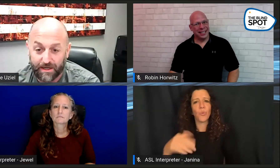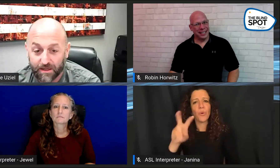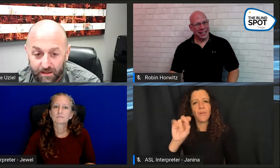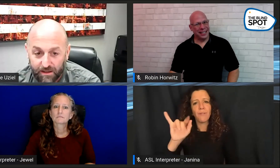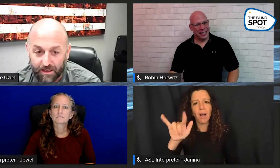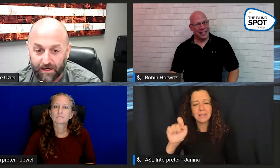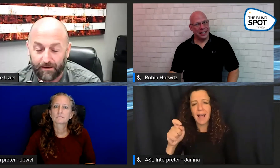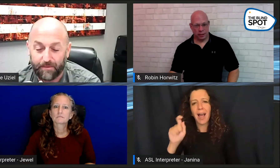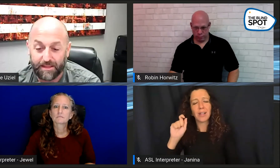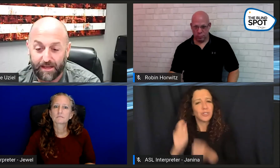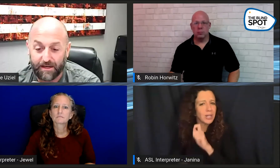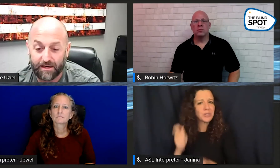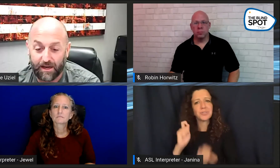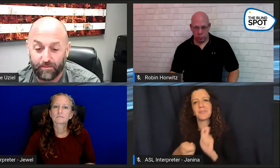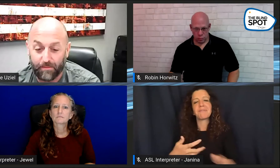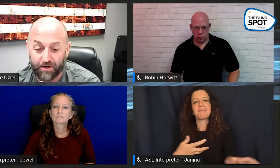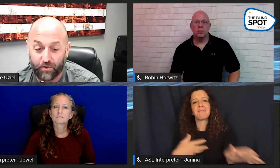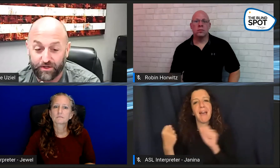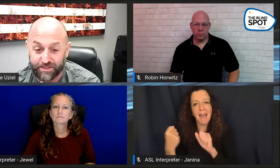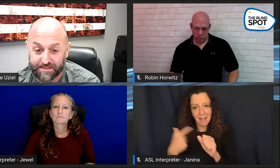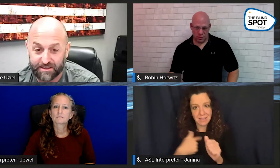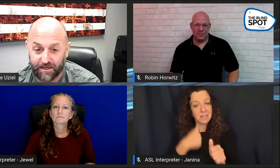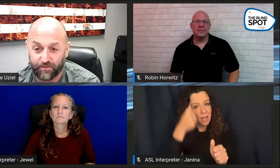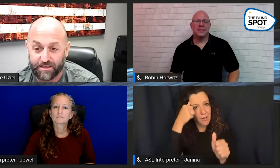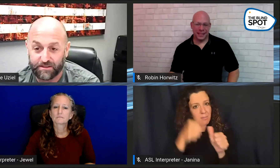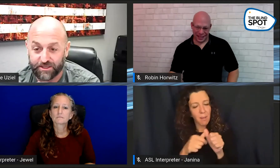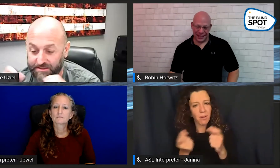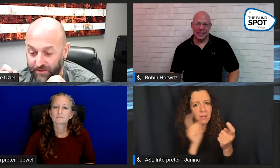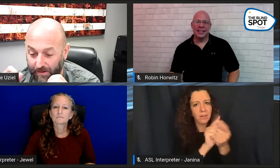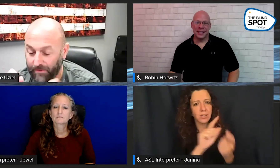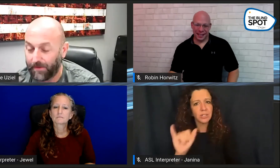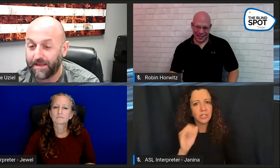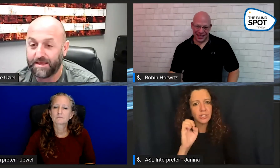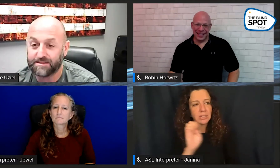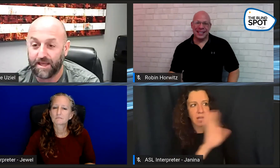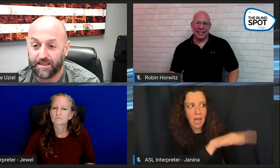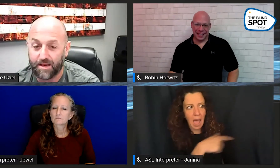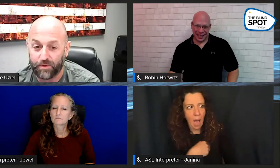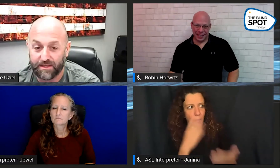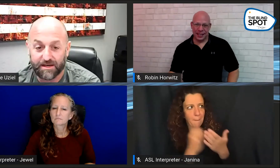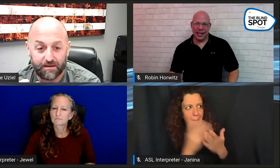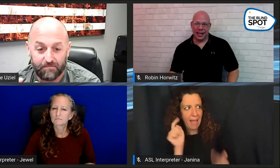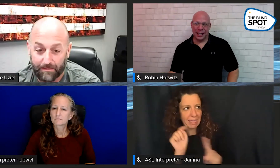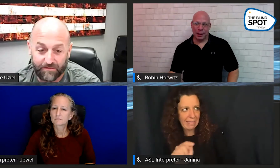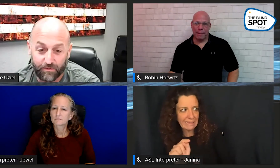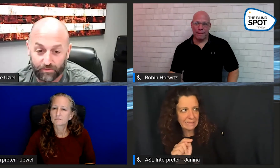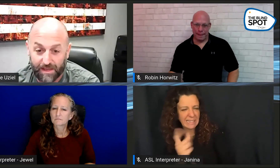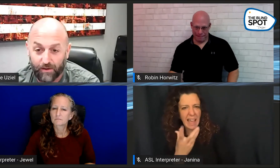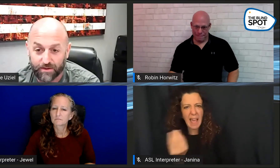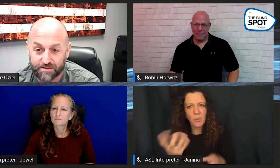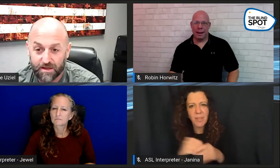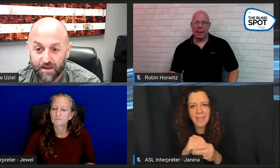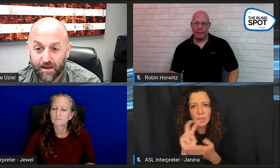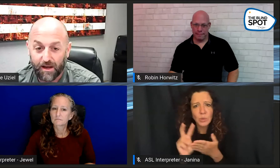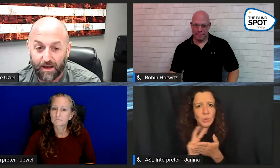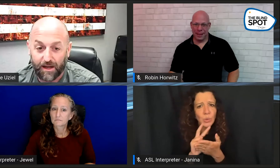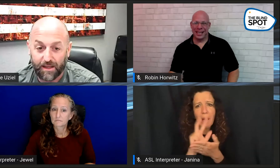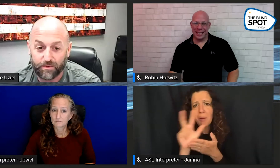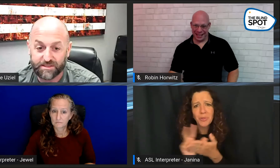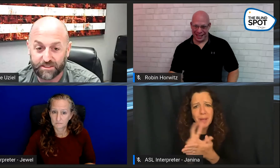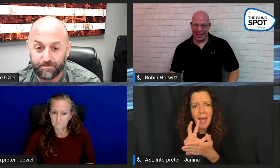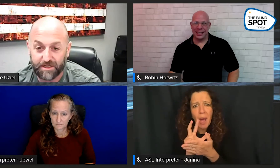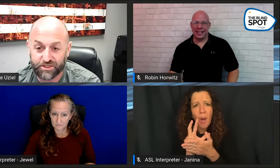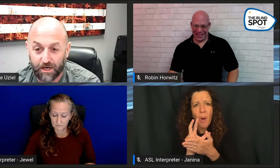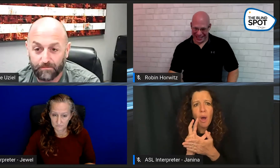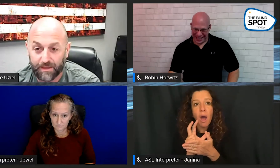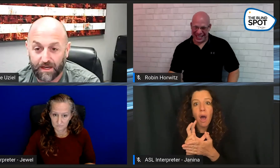and quick that I remember going to Jesse, and I would tell Jesse, okay, I'm going to buy this. And then within maybe 2-3 hours, it